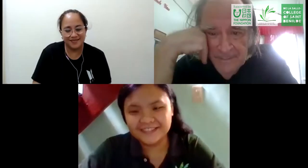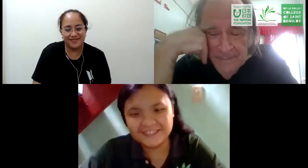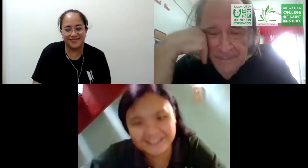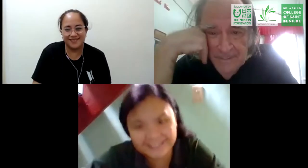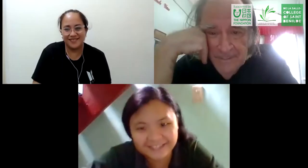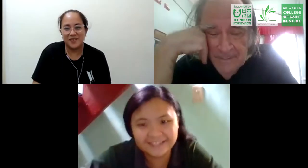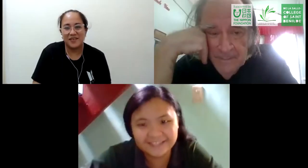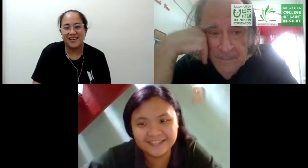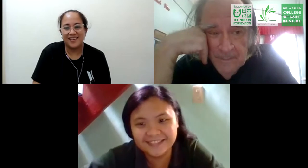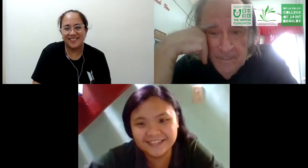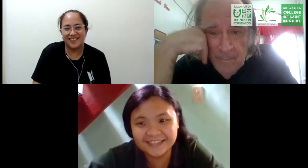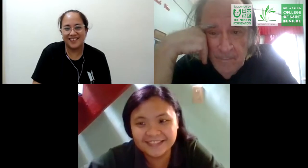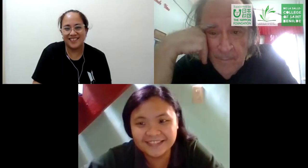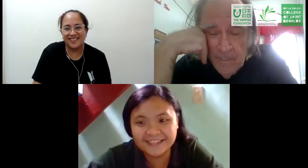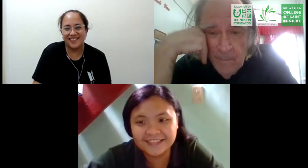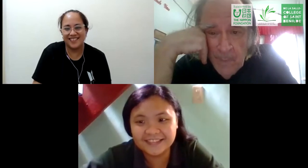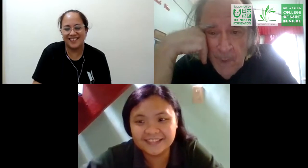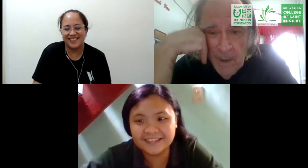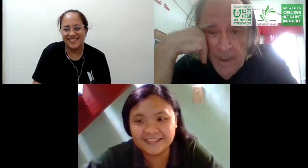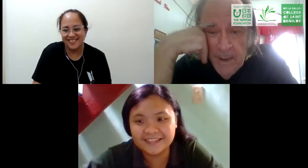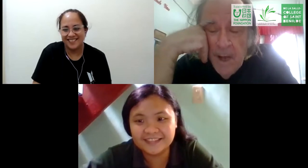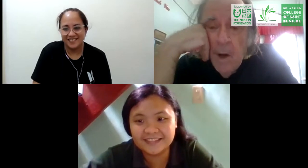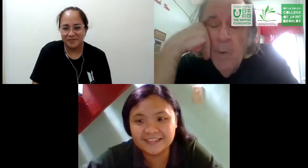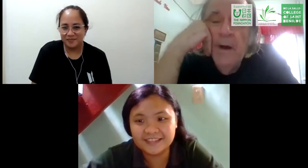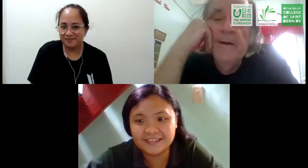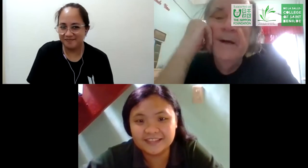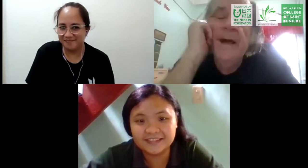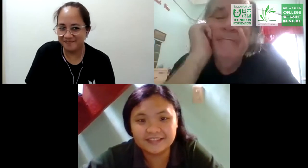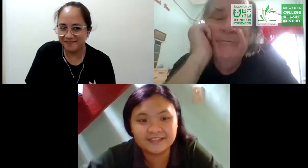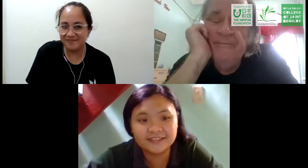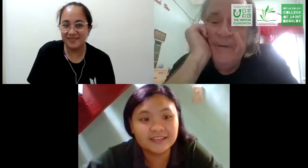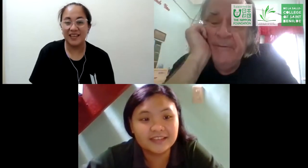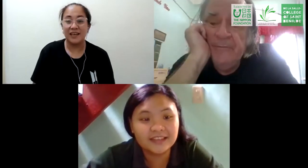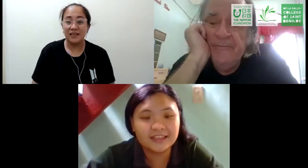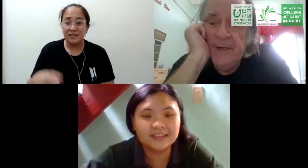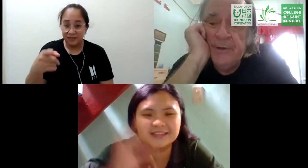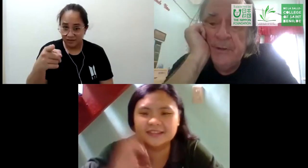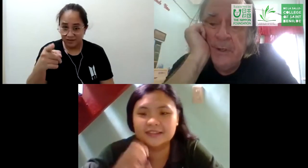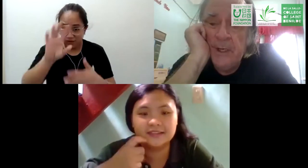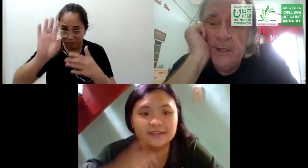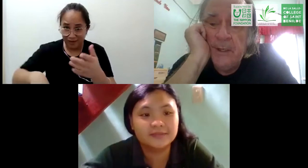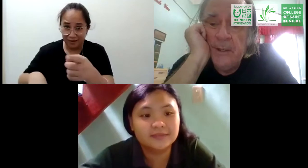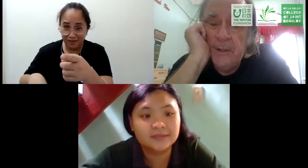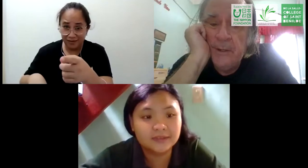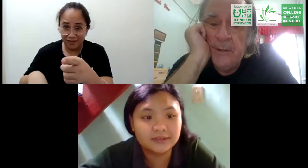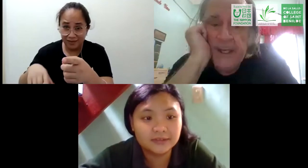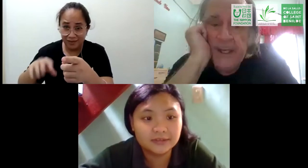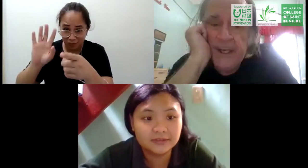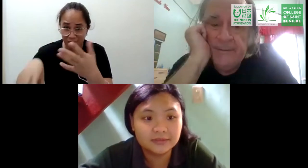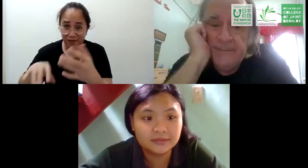What are we doing again as groups? Well, have you finished I missed everything it,